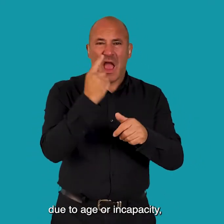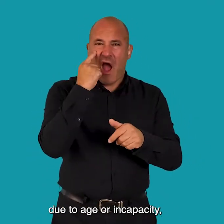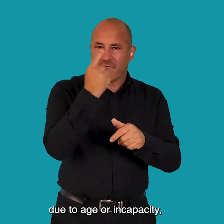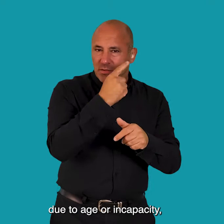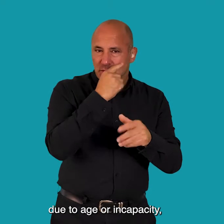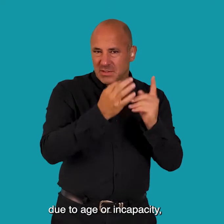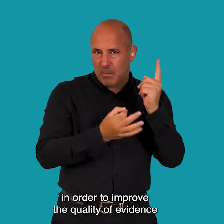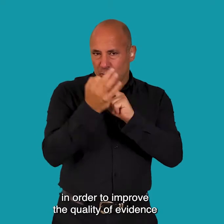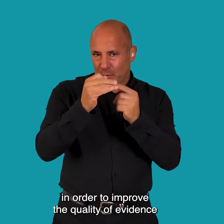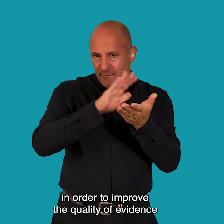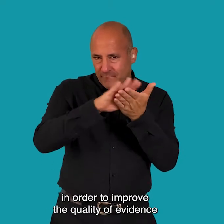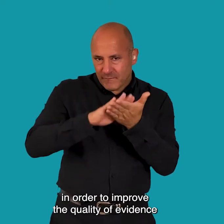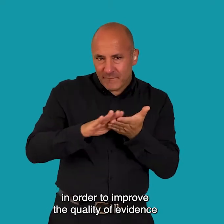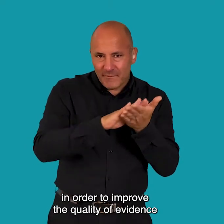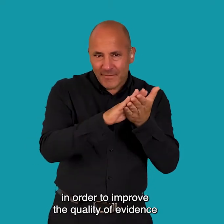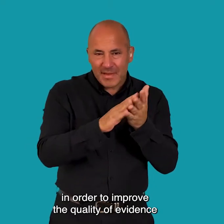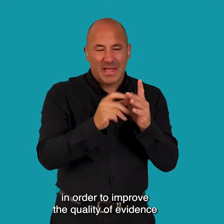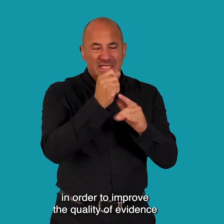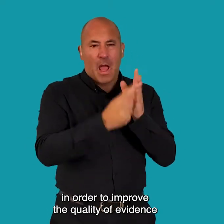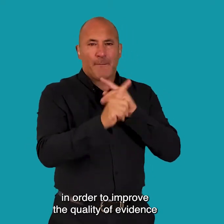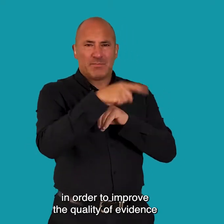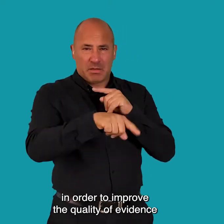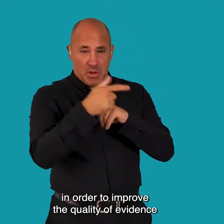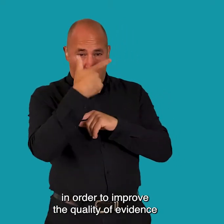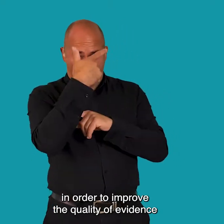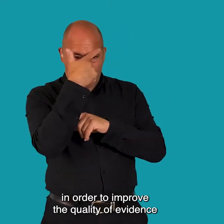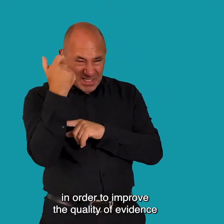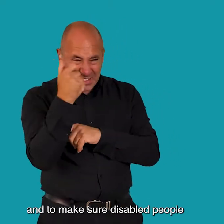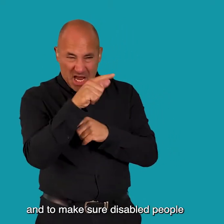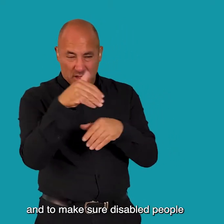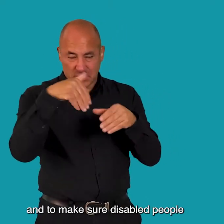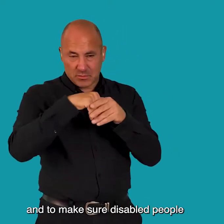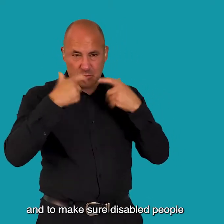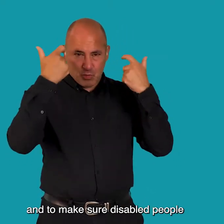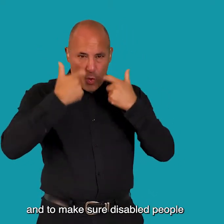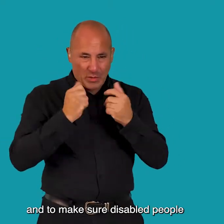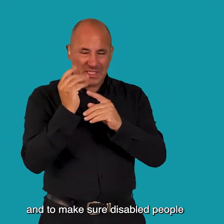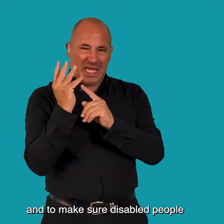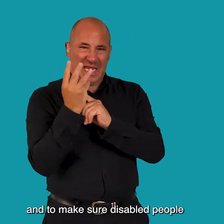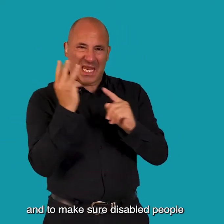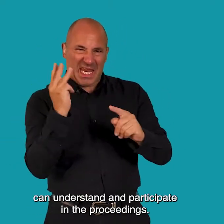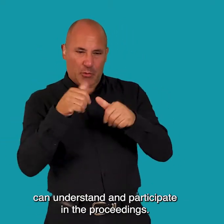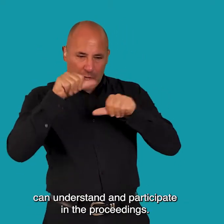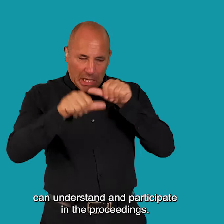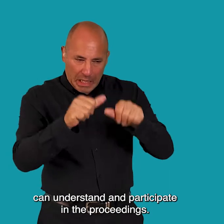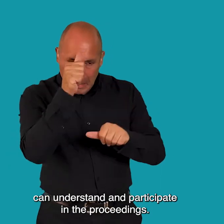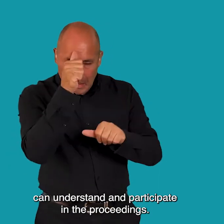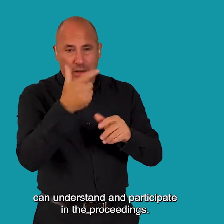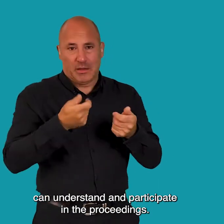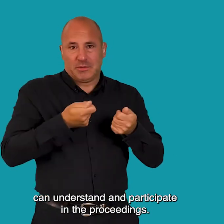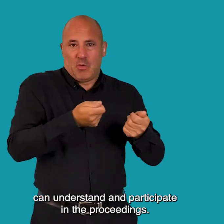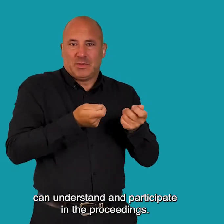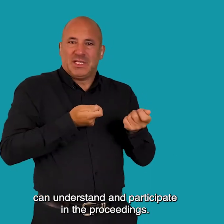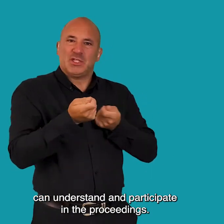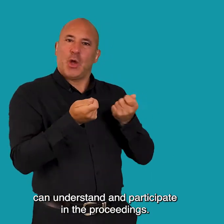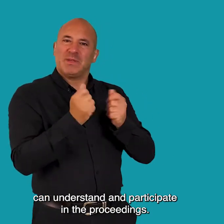incapacity, in order to improve the quality of evidence and to make sure disabled people can understand and participate